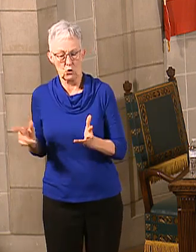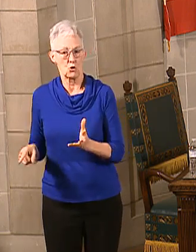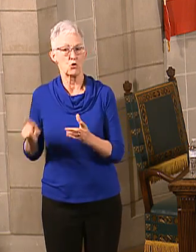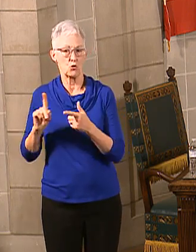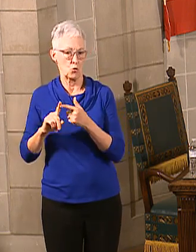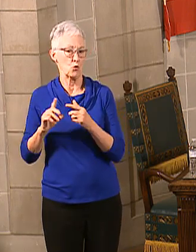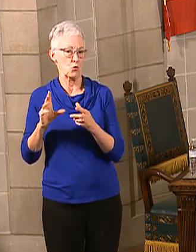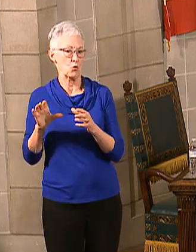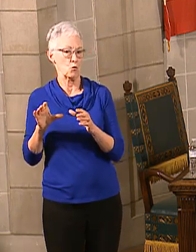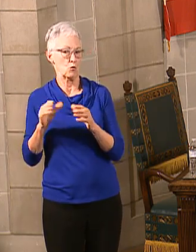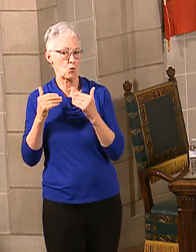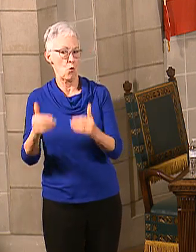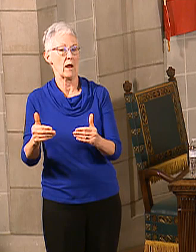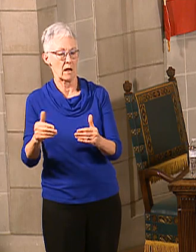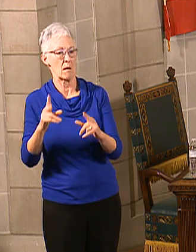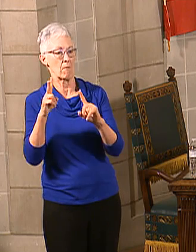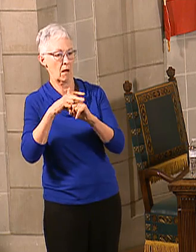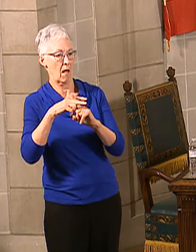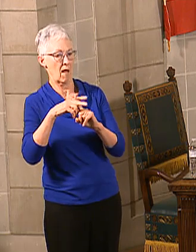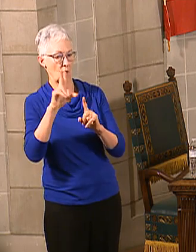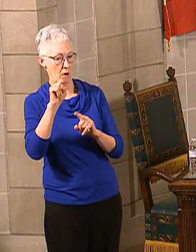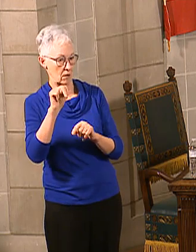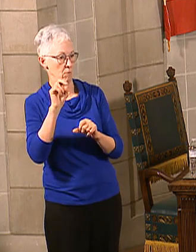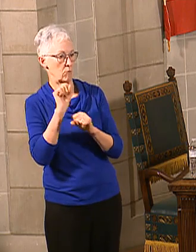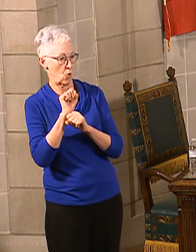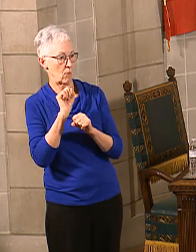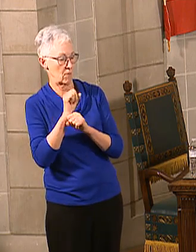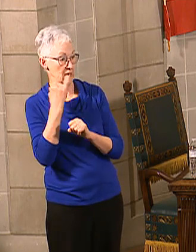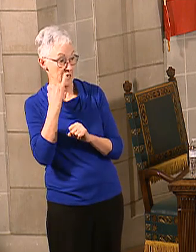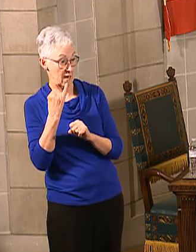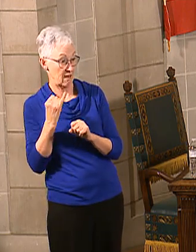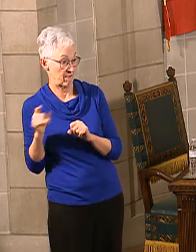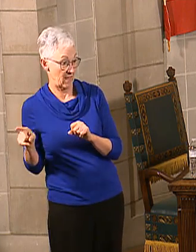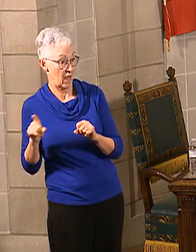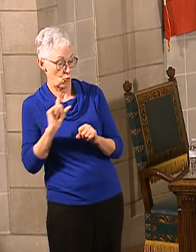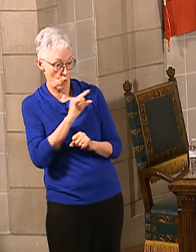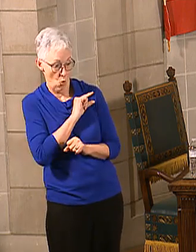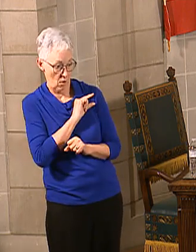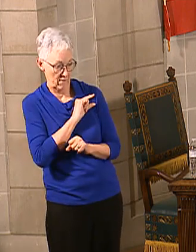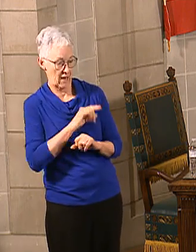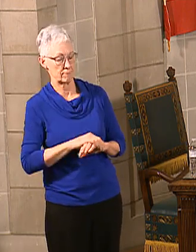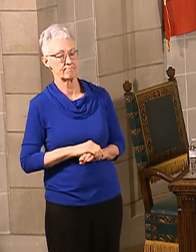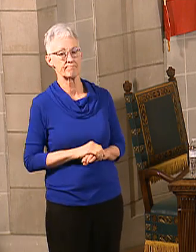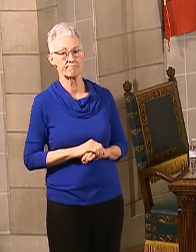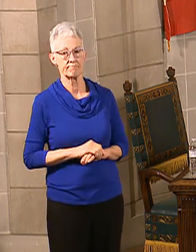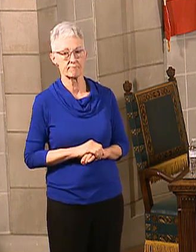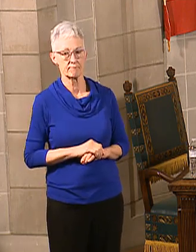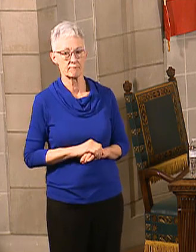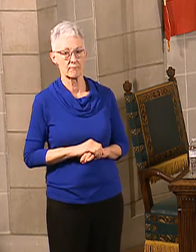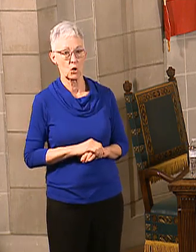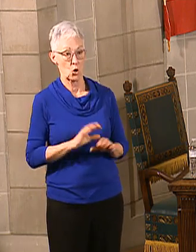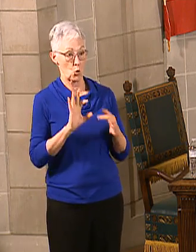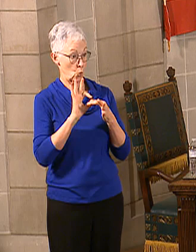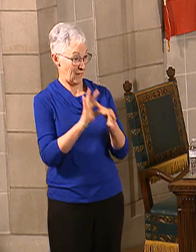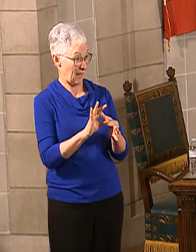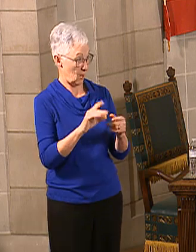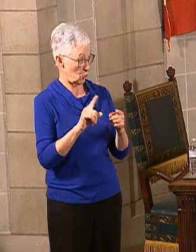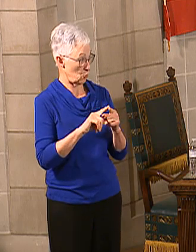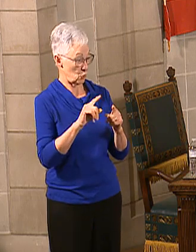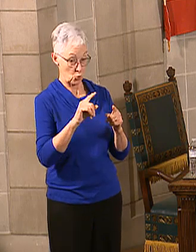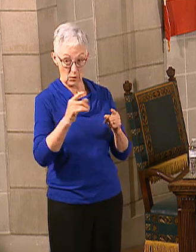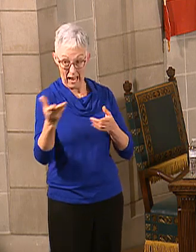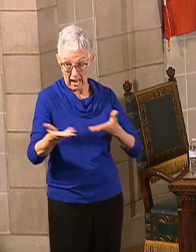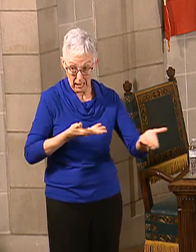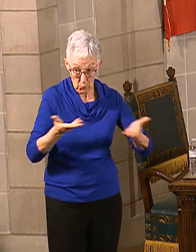get you through these tough times. And along those lines of hiring, the state government is hiring. We are looking for people in the Department